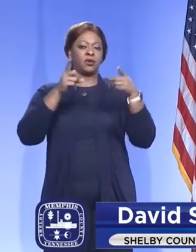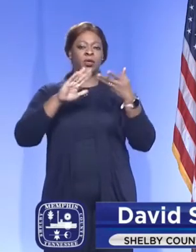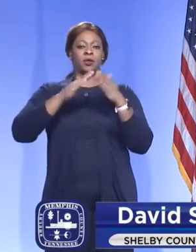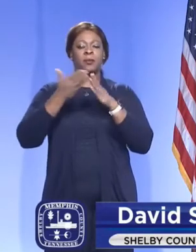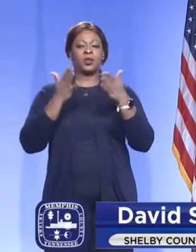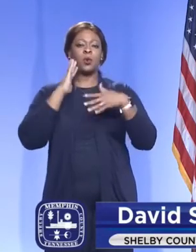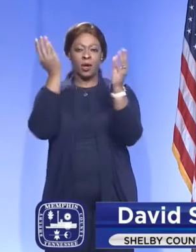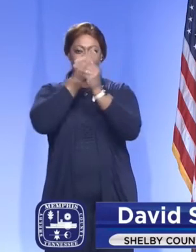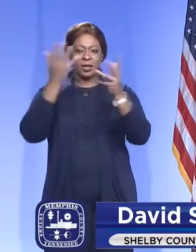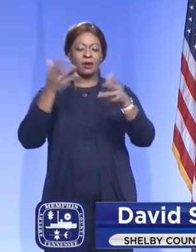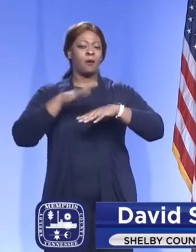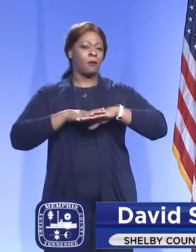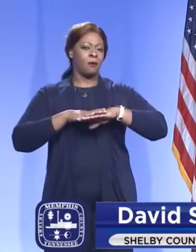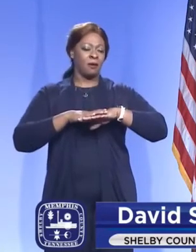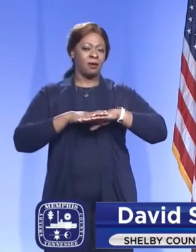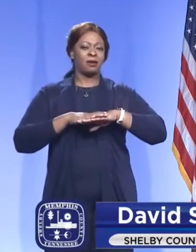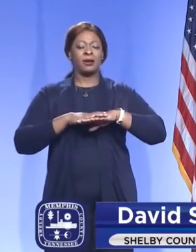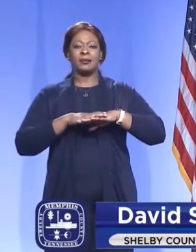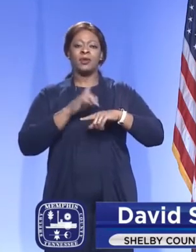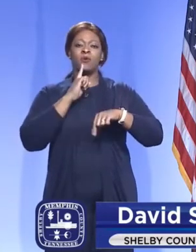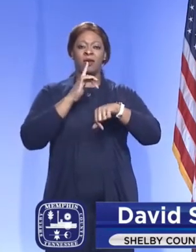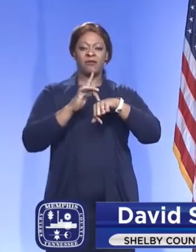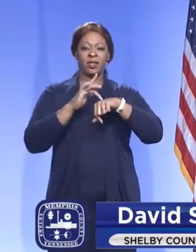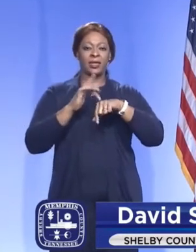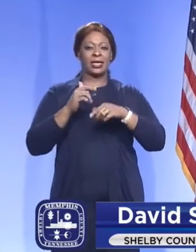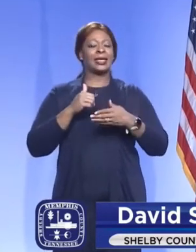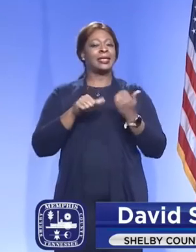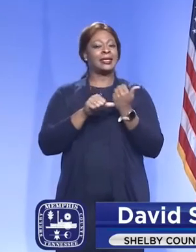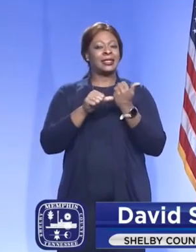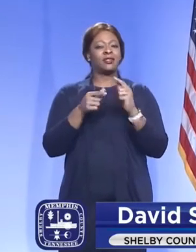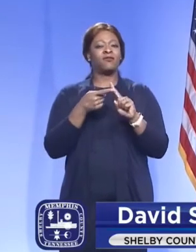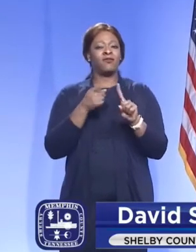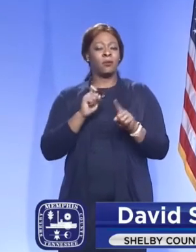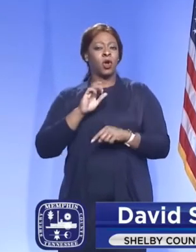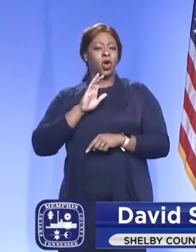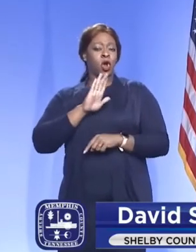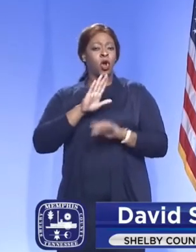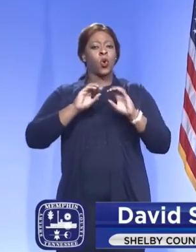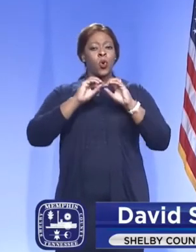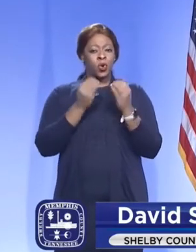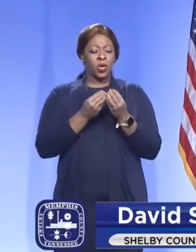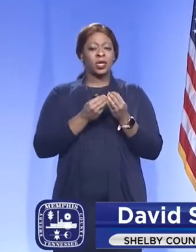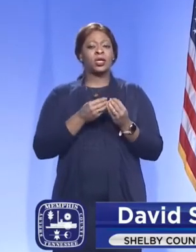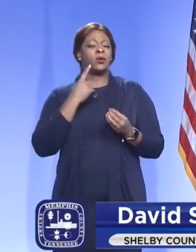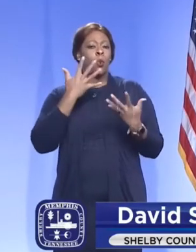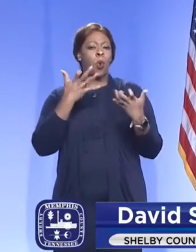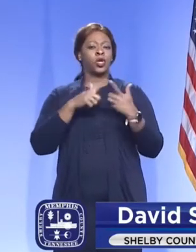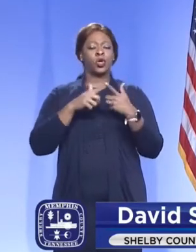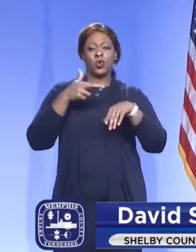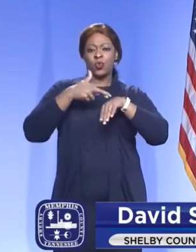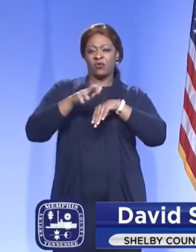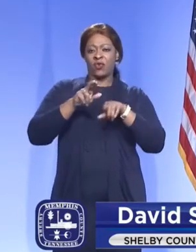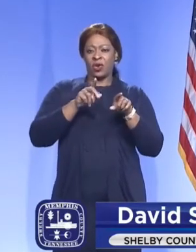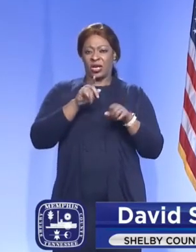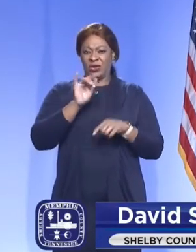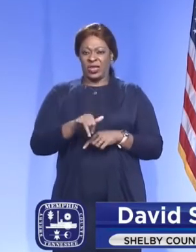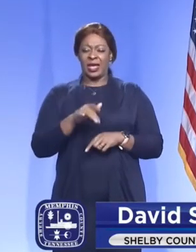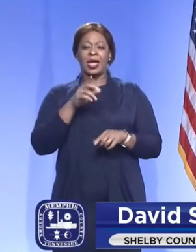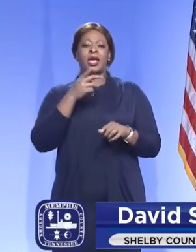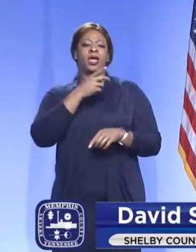up to date on available assistance from her organization or that she wants to refer to. And we also have